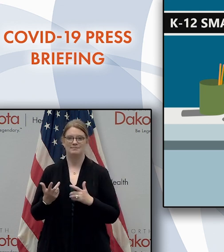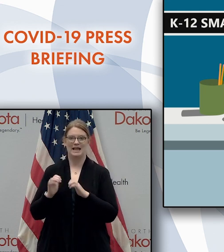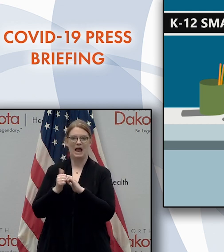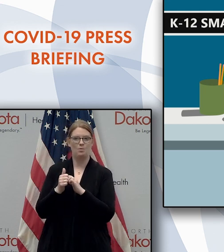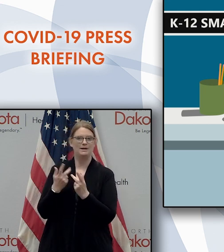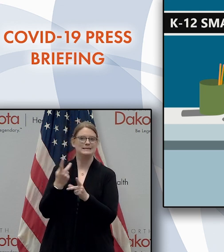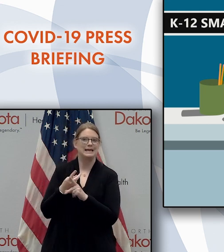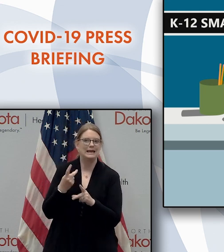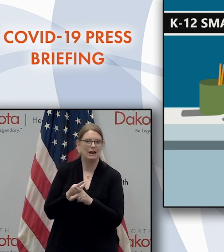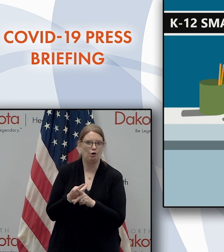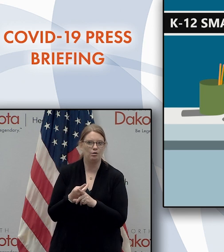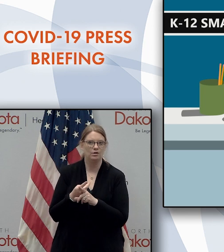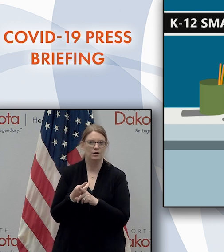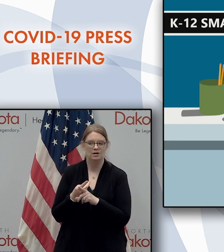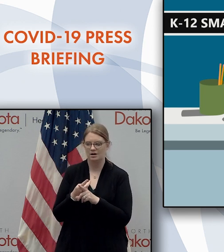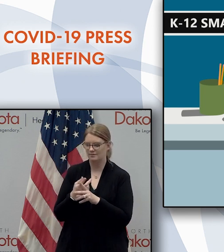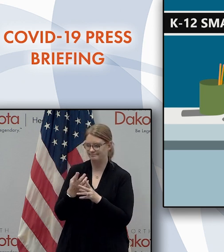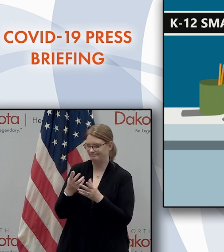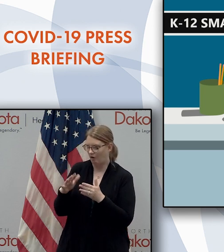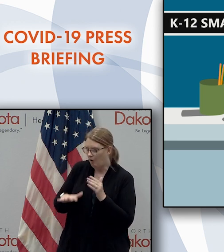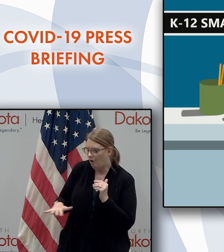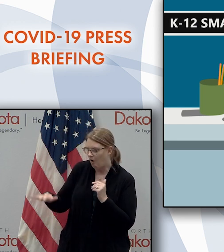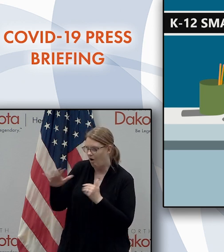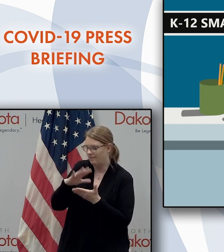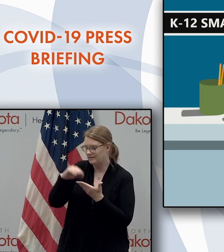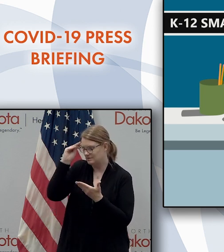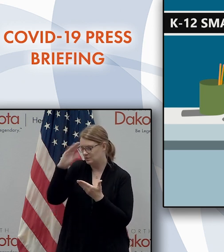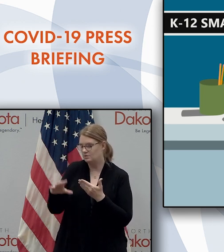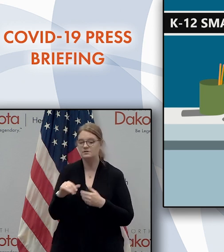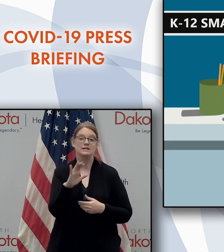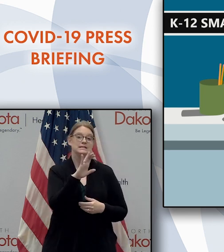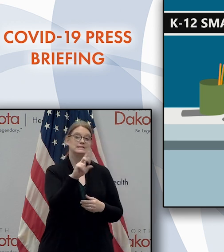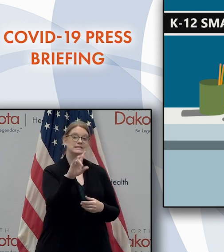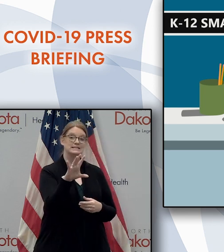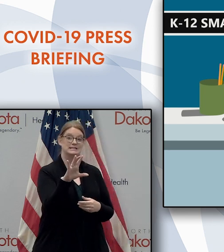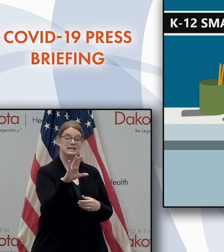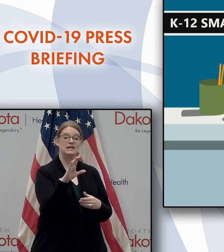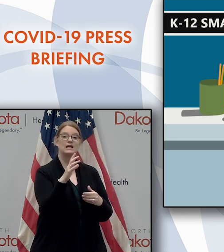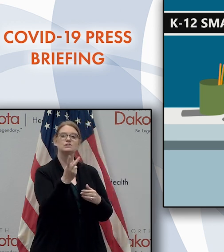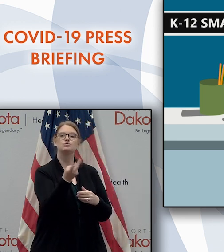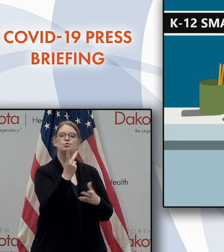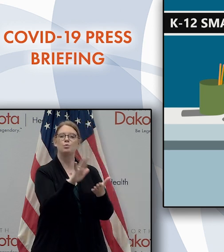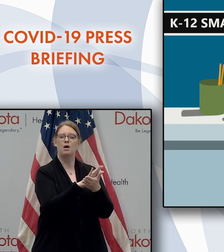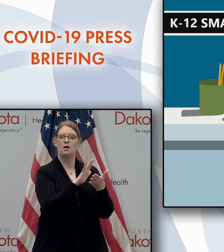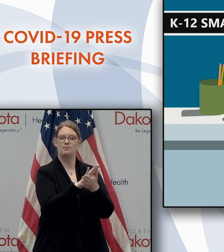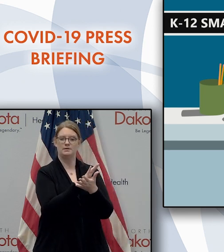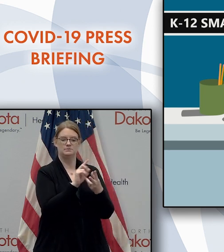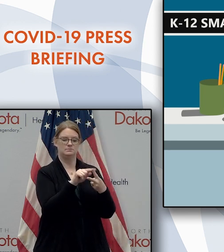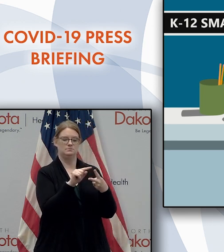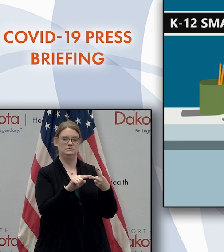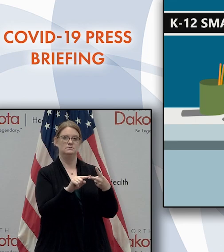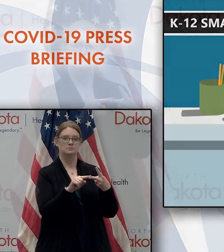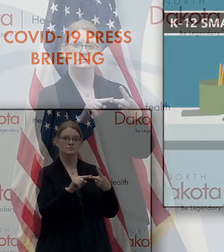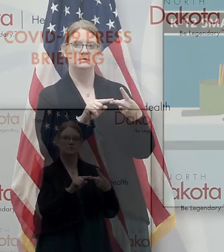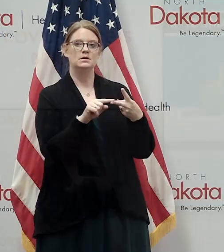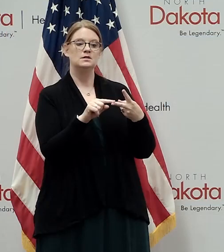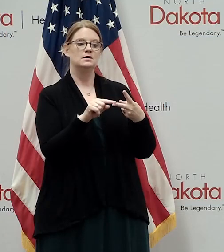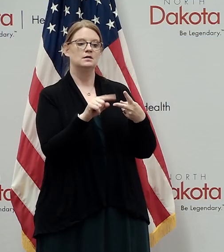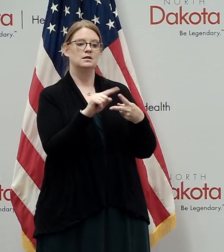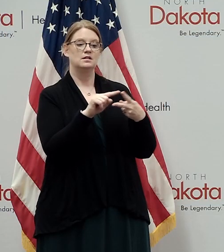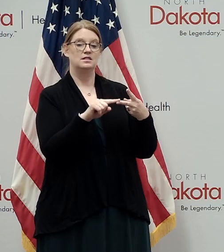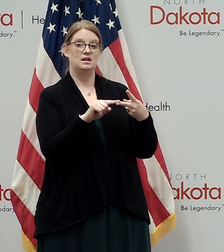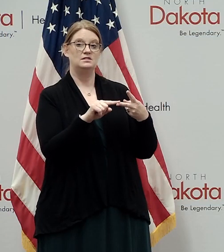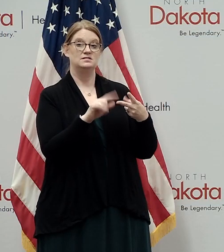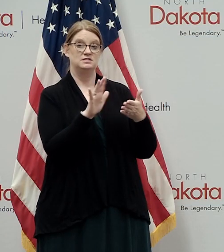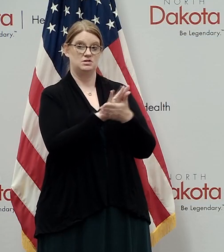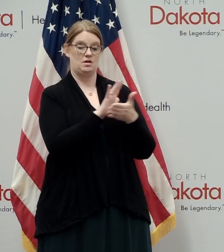take care of serving all of the students? The CDC has released two documents to help states and school plans. These documents, along